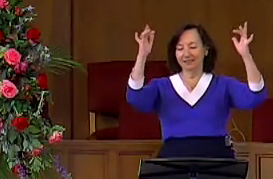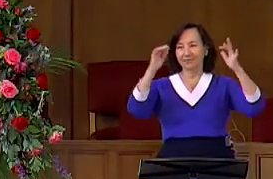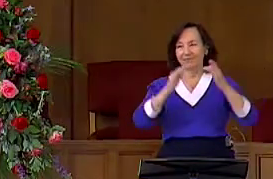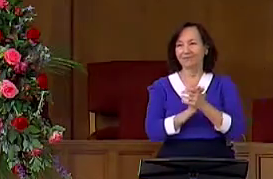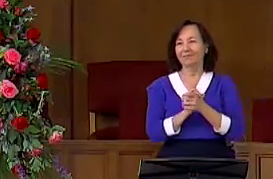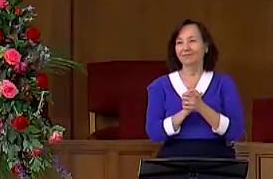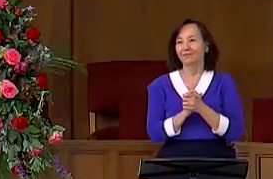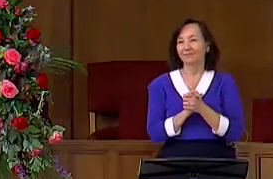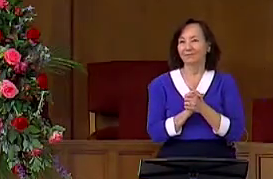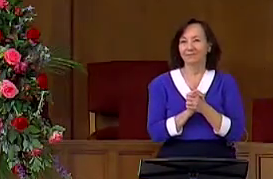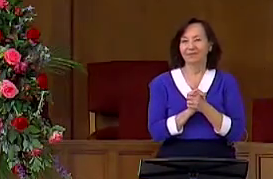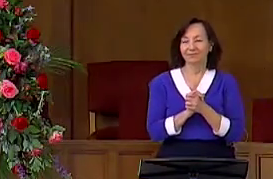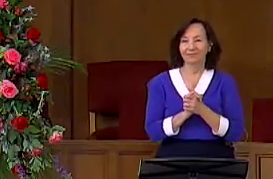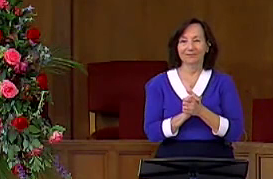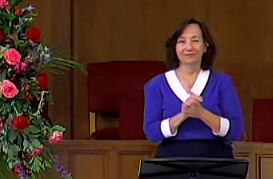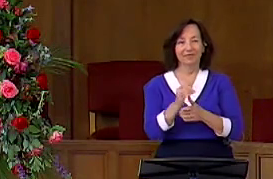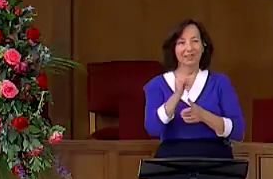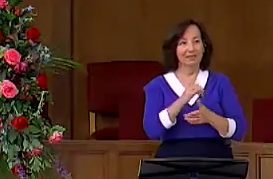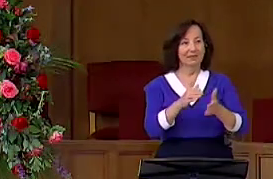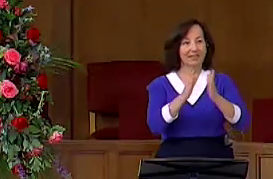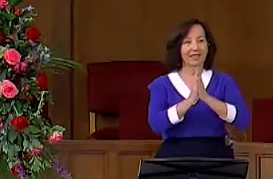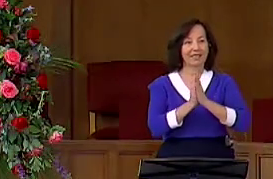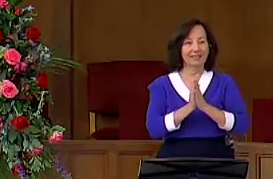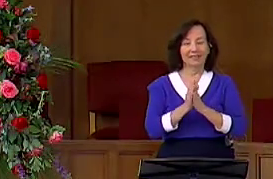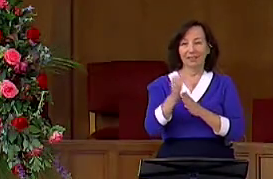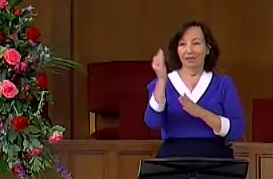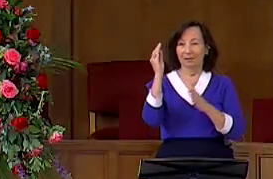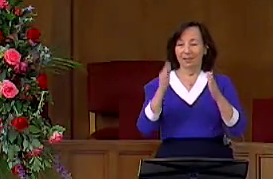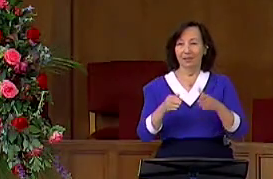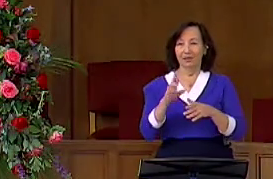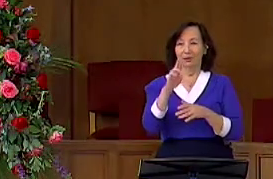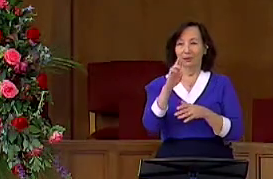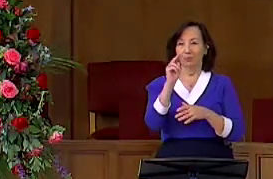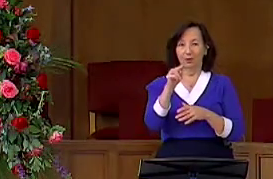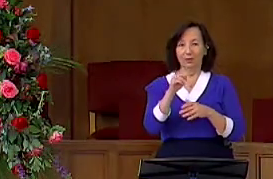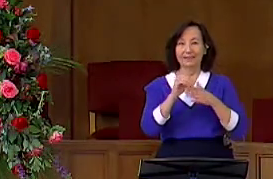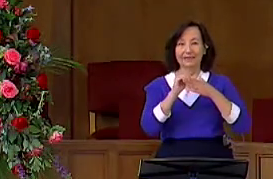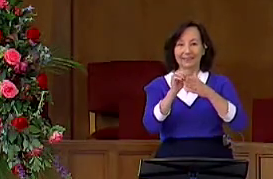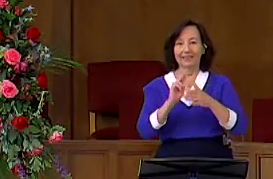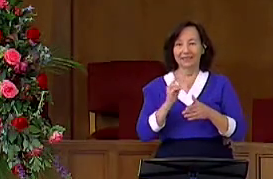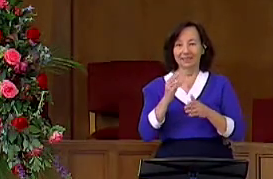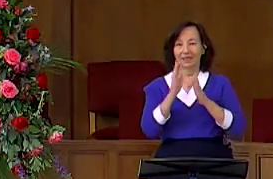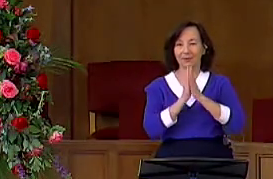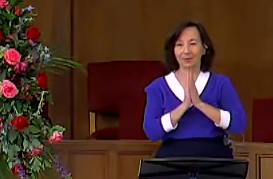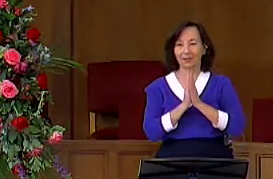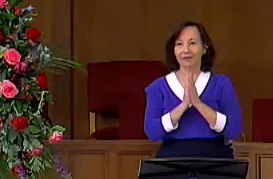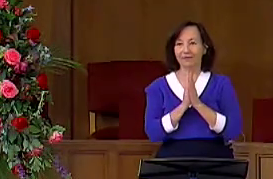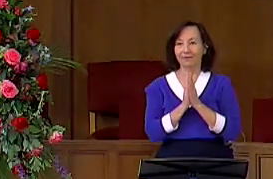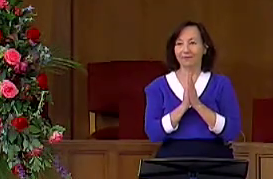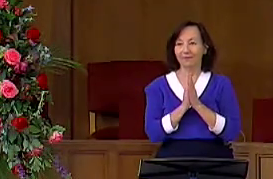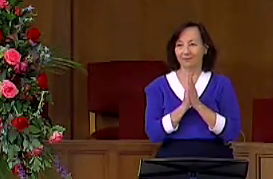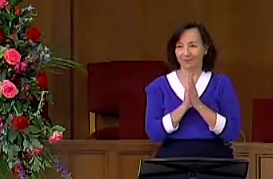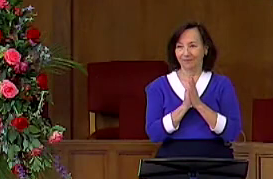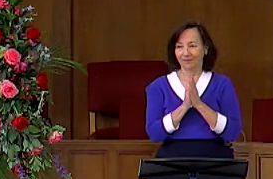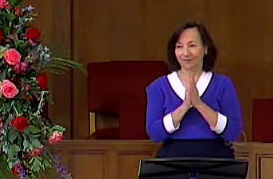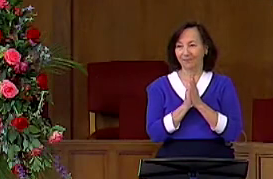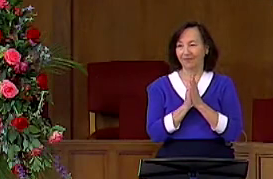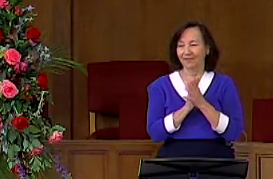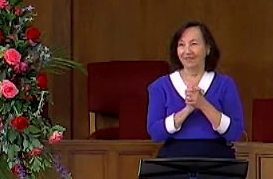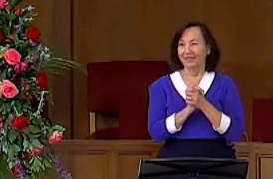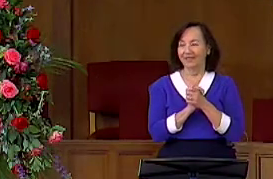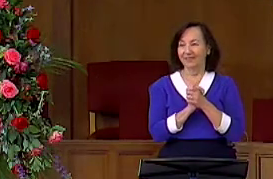shine. I'm gonna ask Pastor Ron to come, and he's gonna lead us in prayer. You may be seated where you are. Thank you so very much.